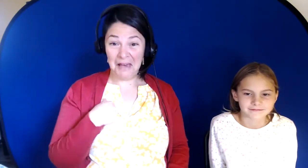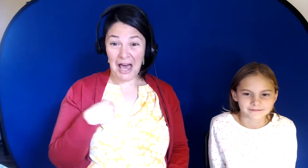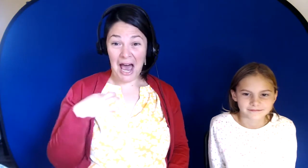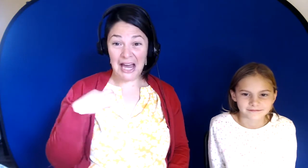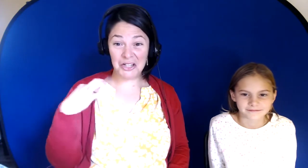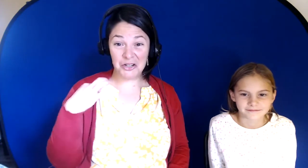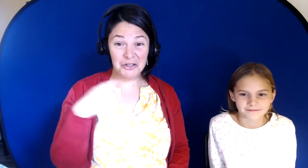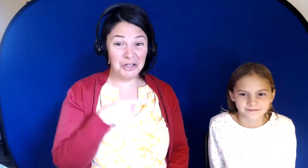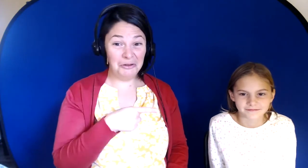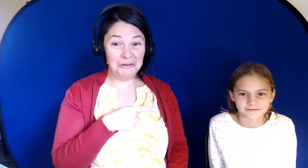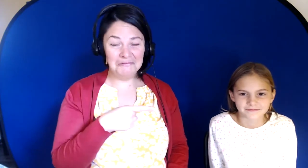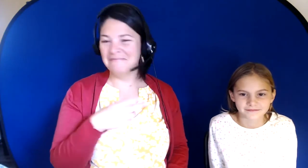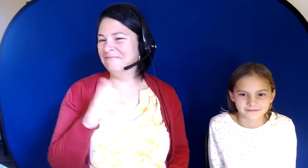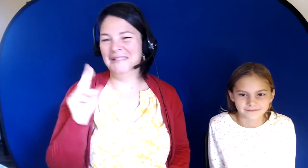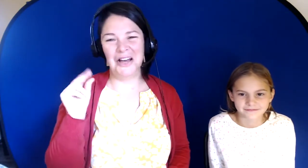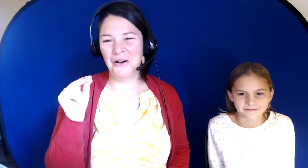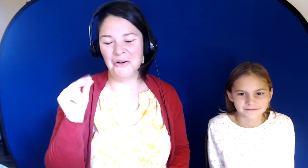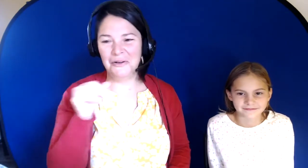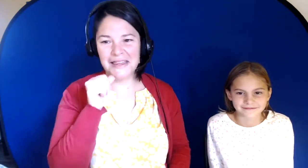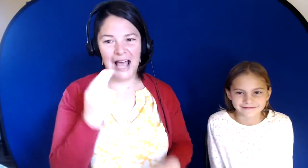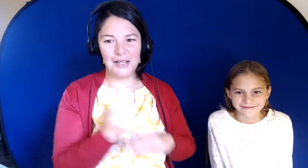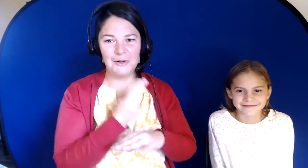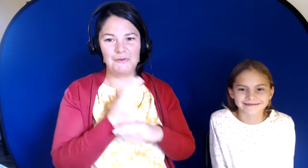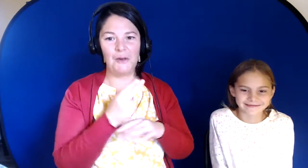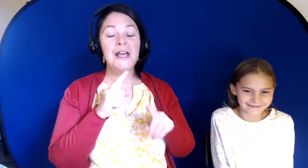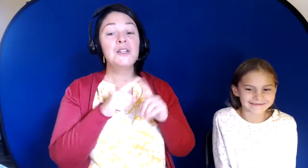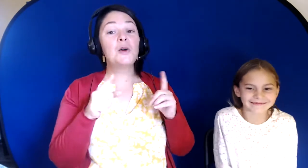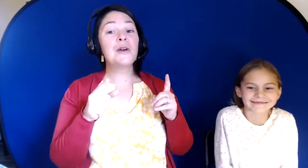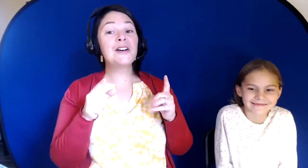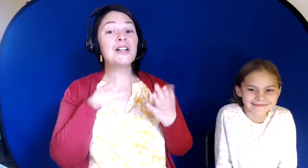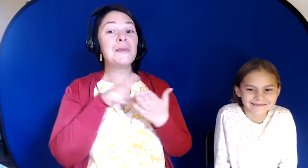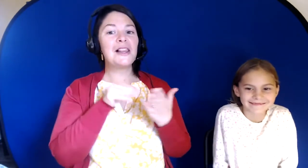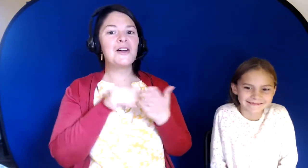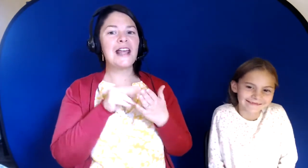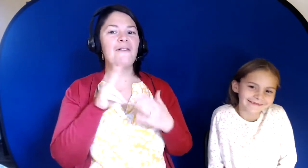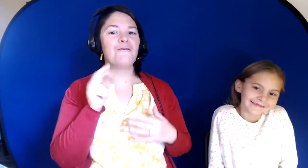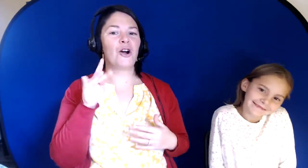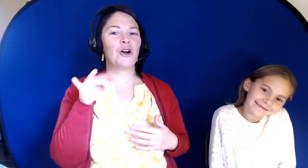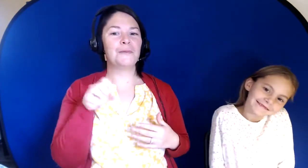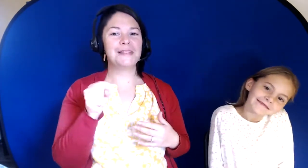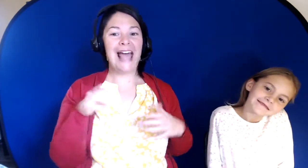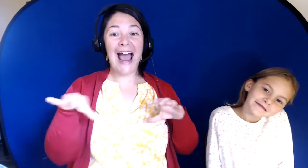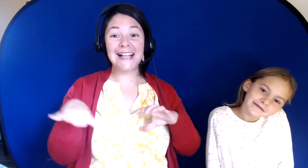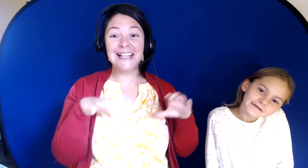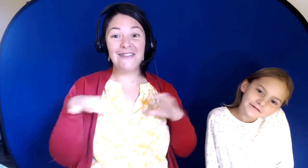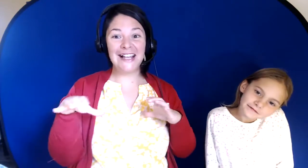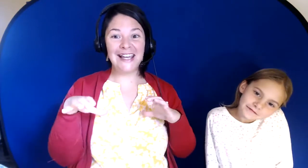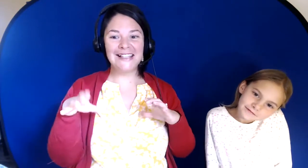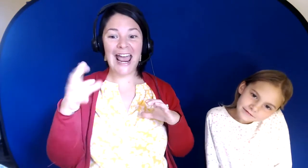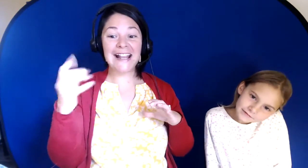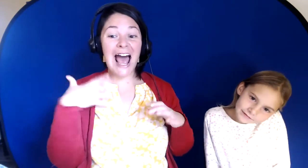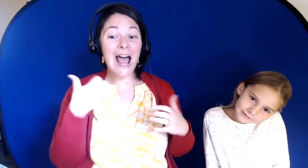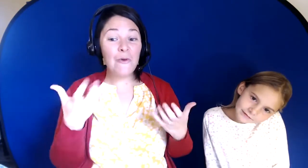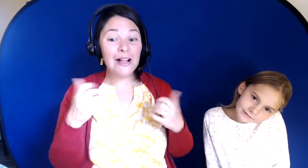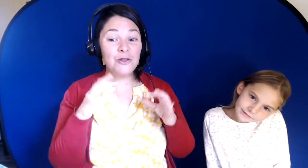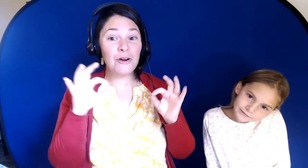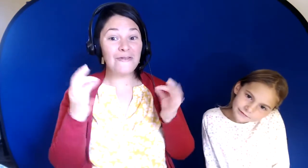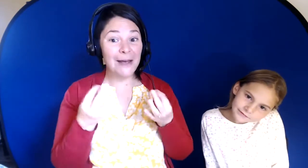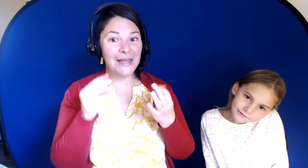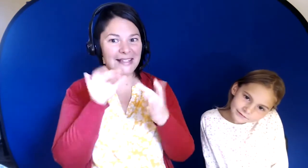I shirt you? No, not useful. So we are going to be learning verbs, activities, and I want your family to